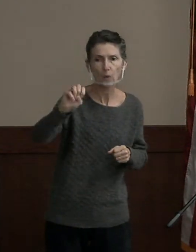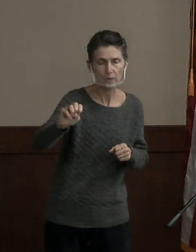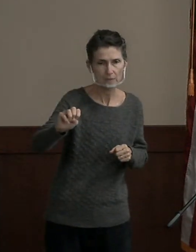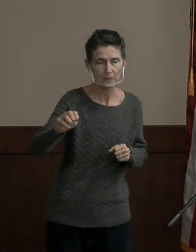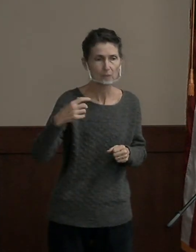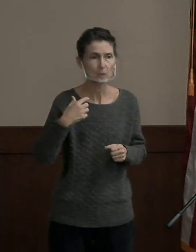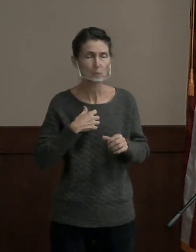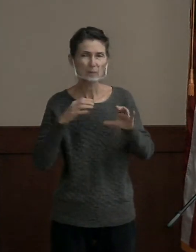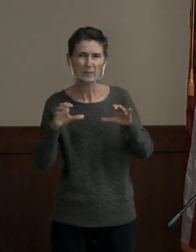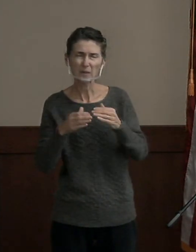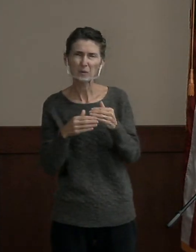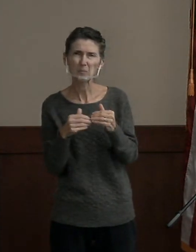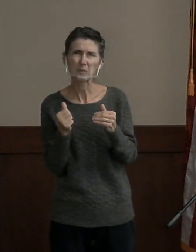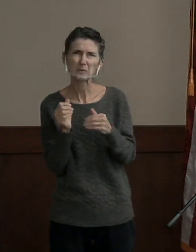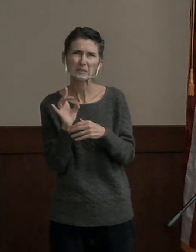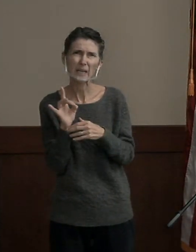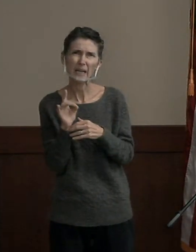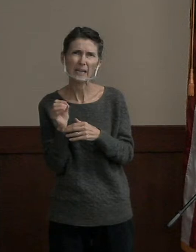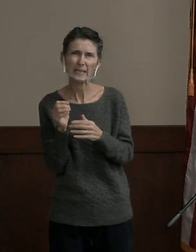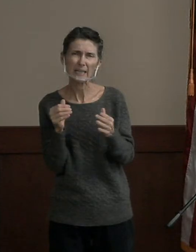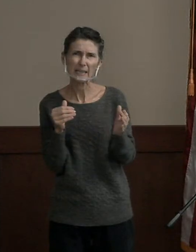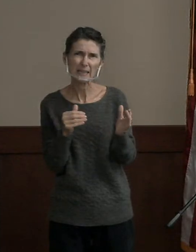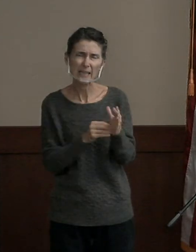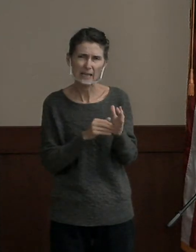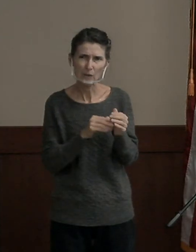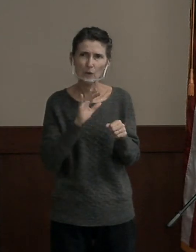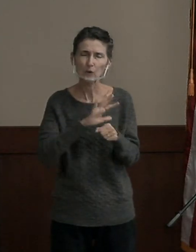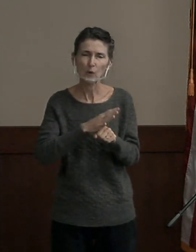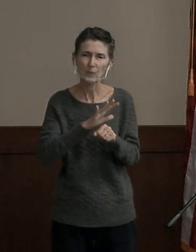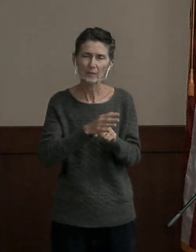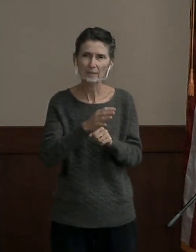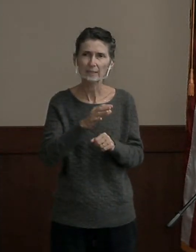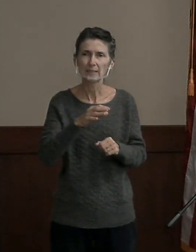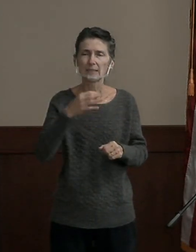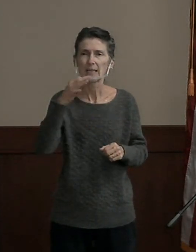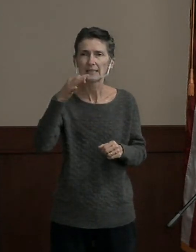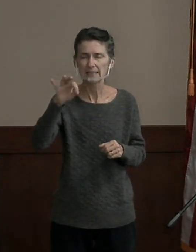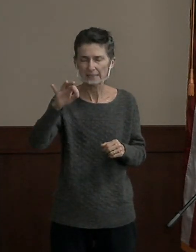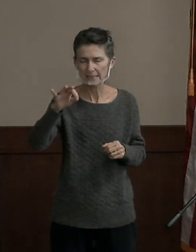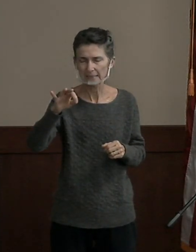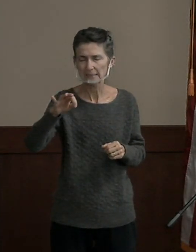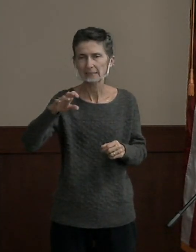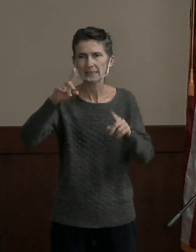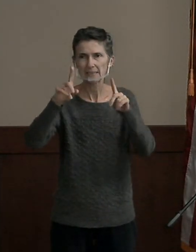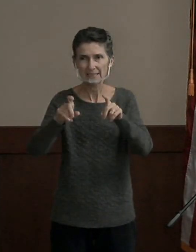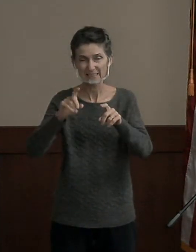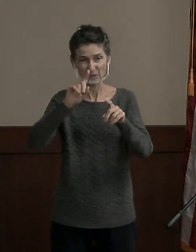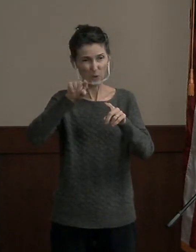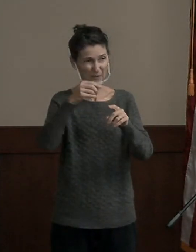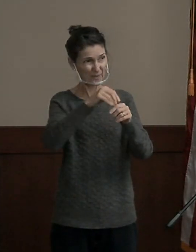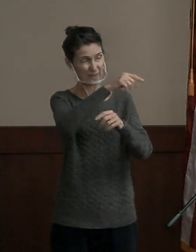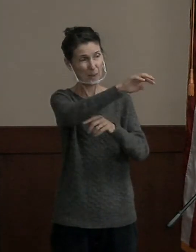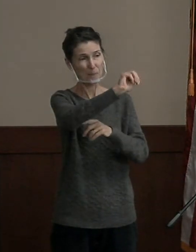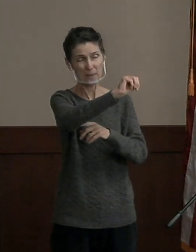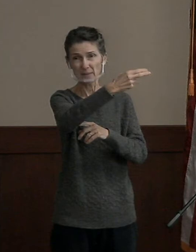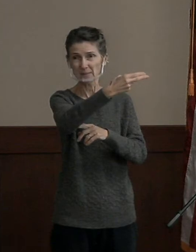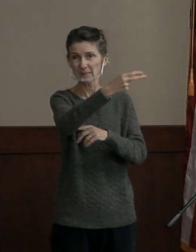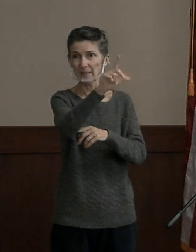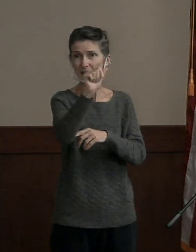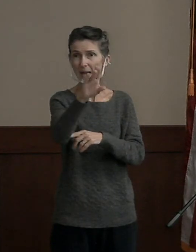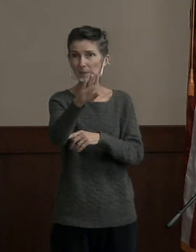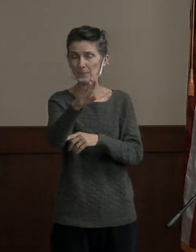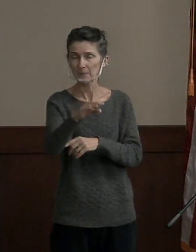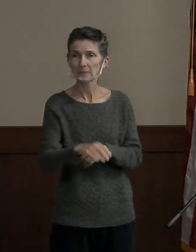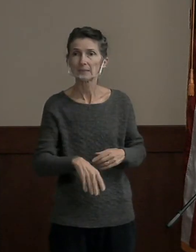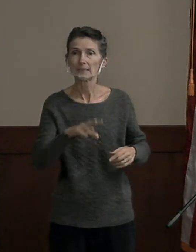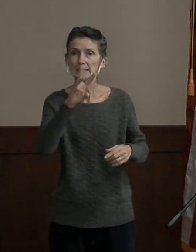done almost 80,000 COVID-19 tests just at Meredith's Medical Lab. It's almost 60,000 at our